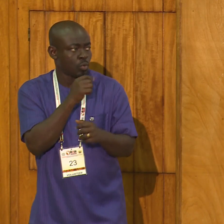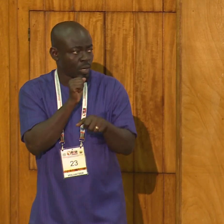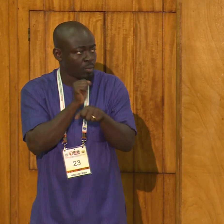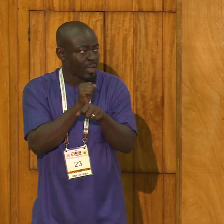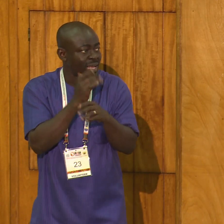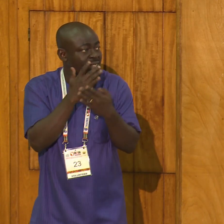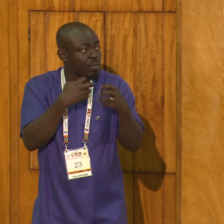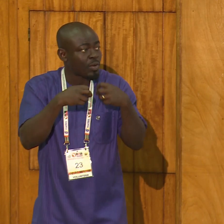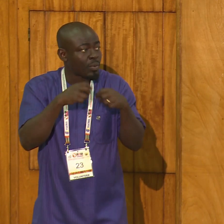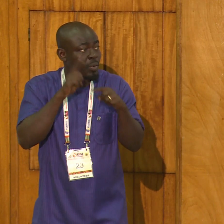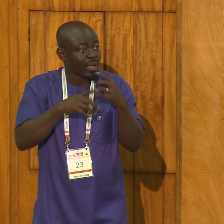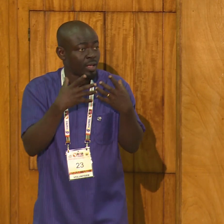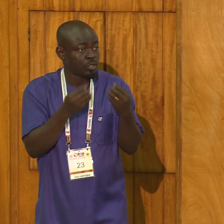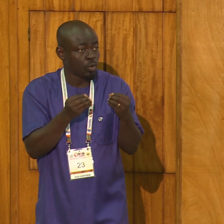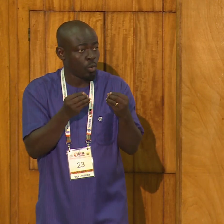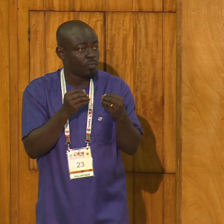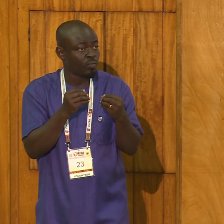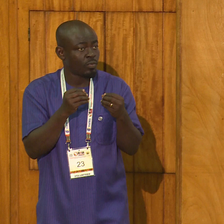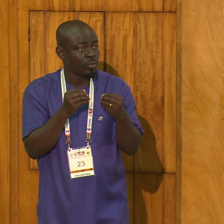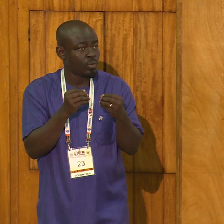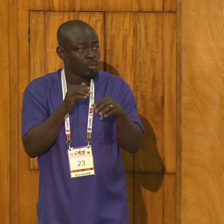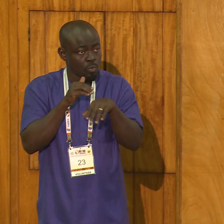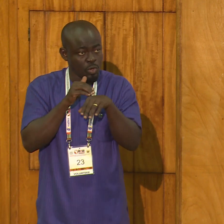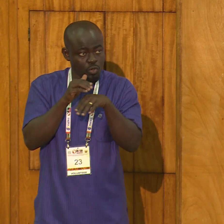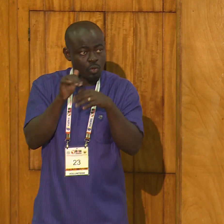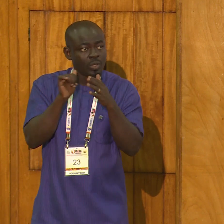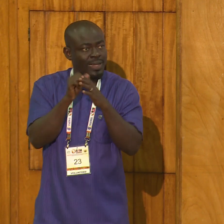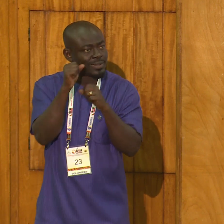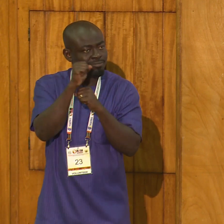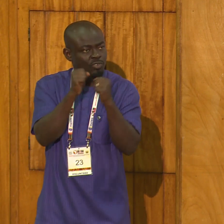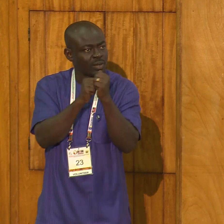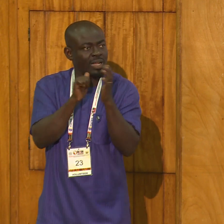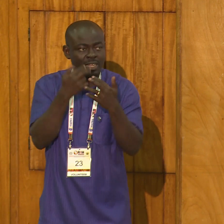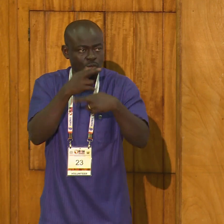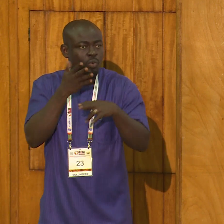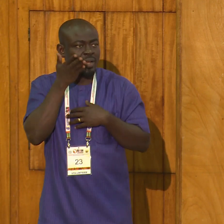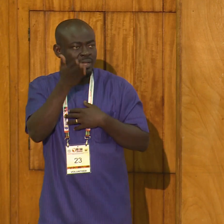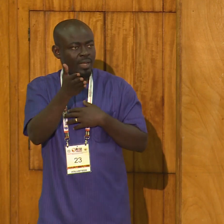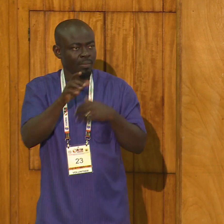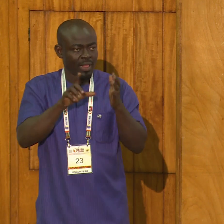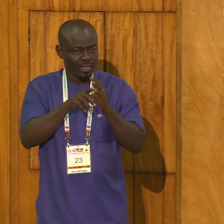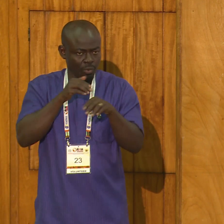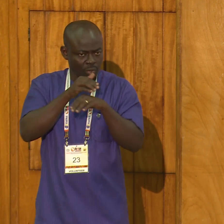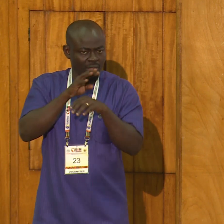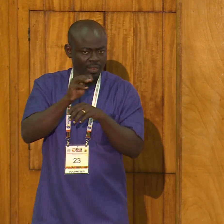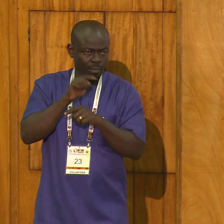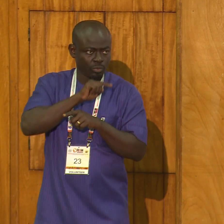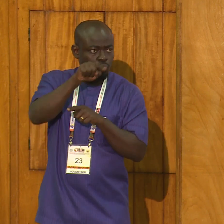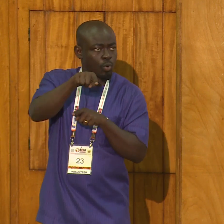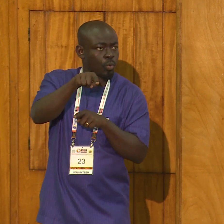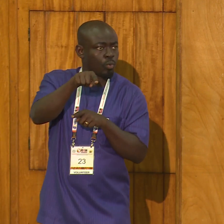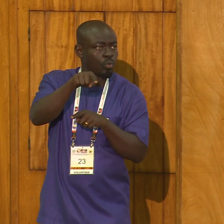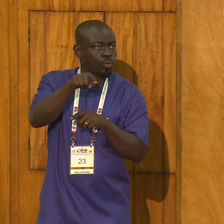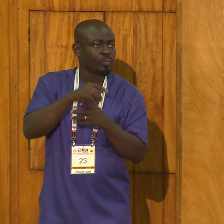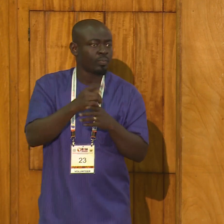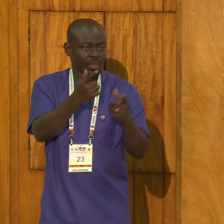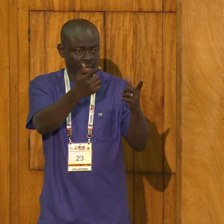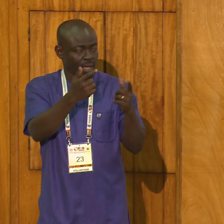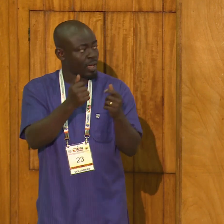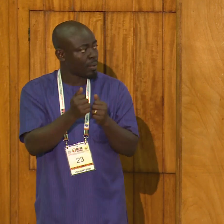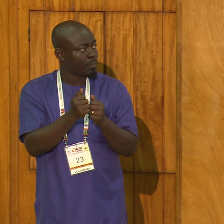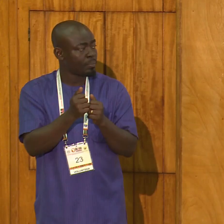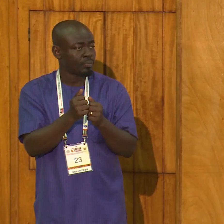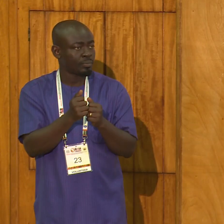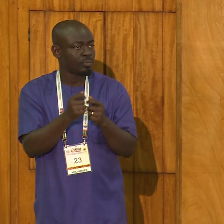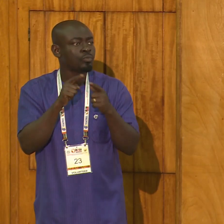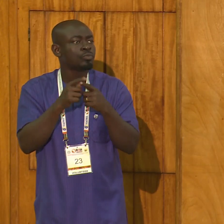handle them. So what we then do is use that structure so that we refer them. So we have them coming now and again